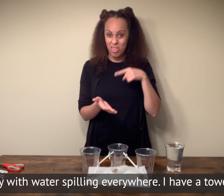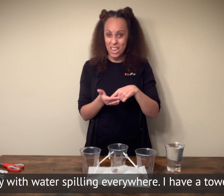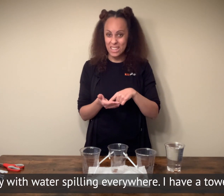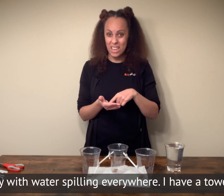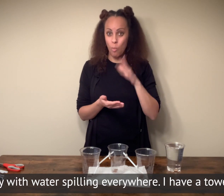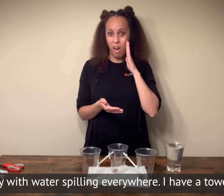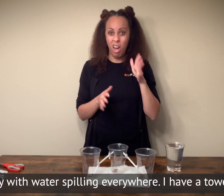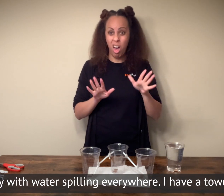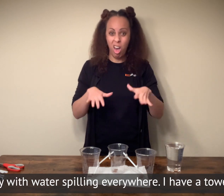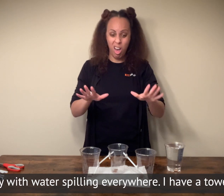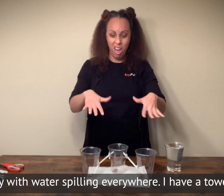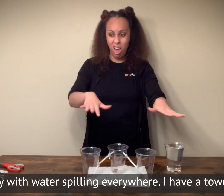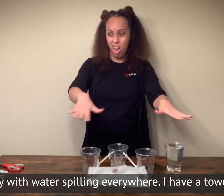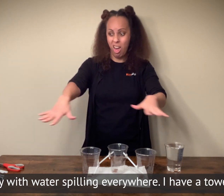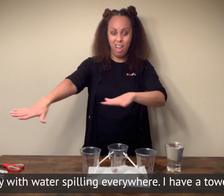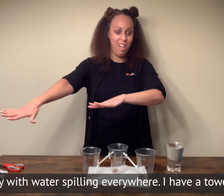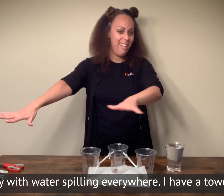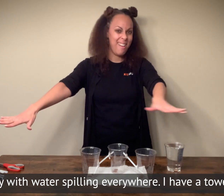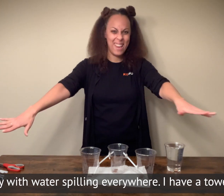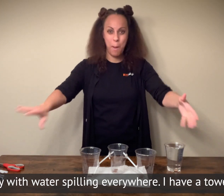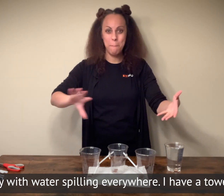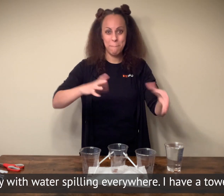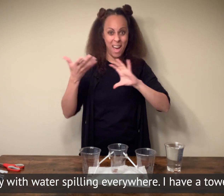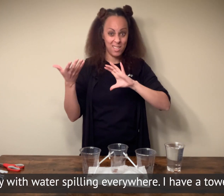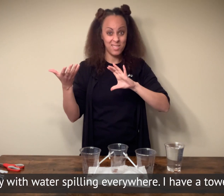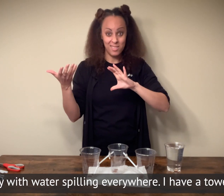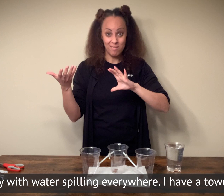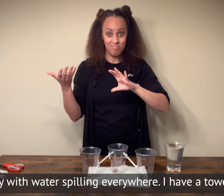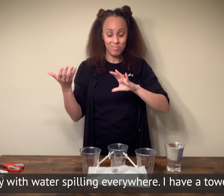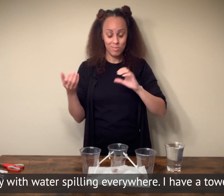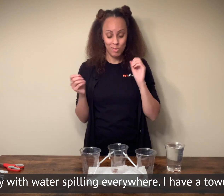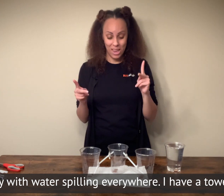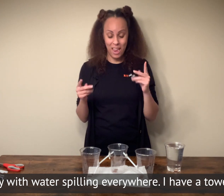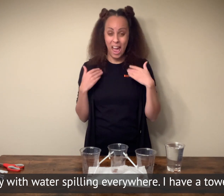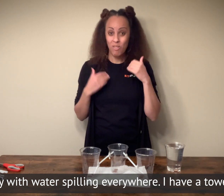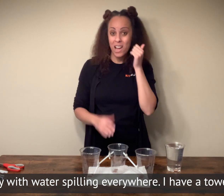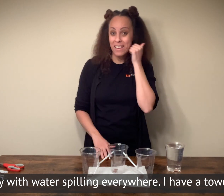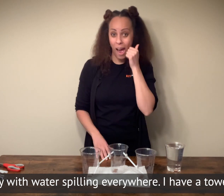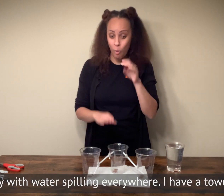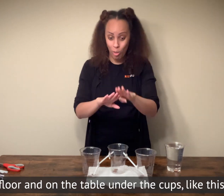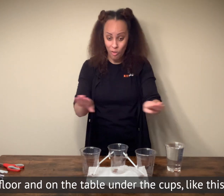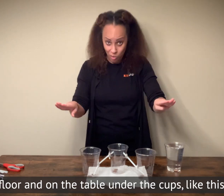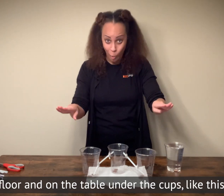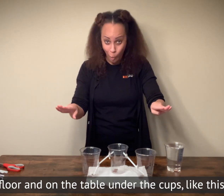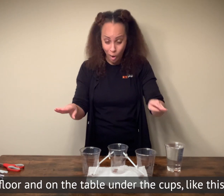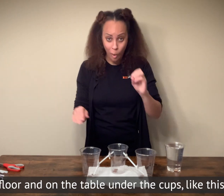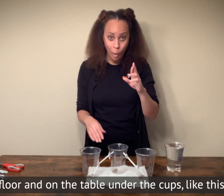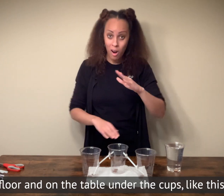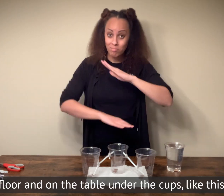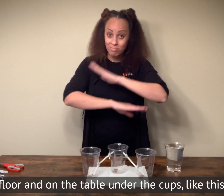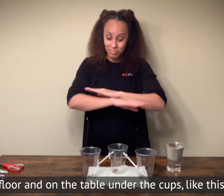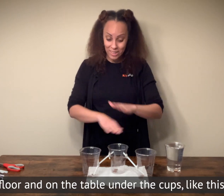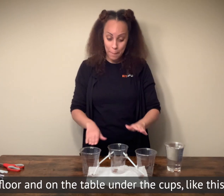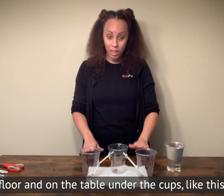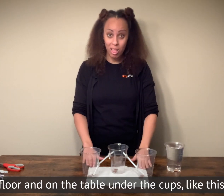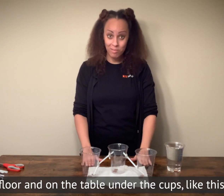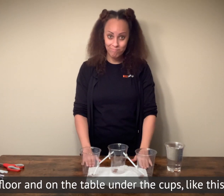Remember, this will get messy with water spilling everywhere. I will have a towel on the table